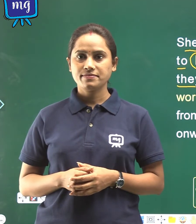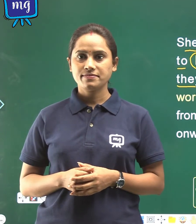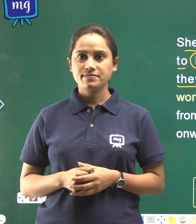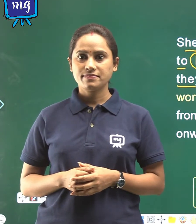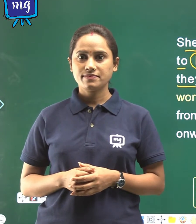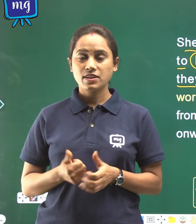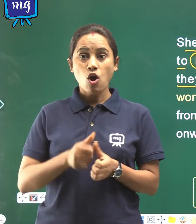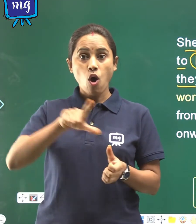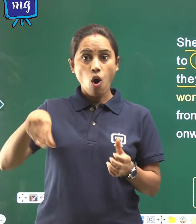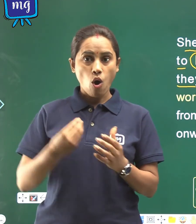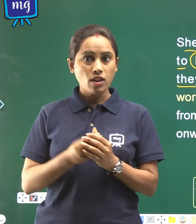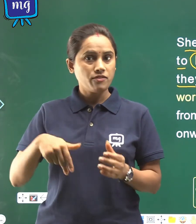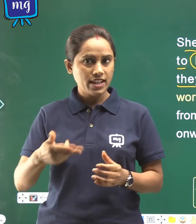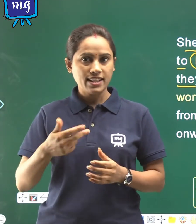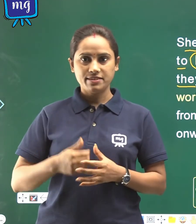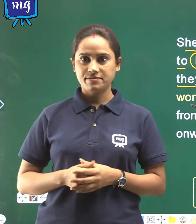all will